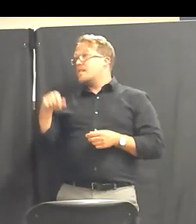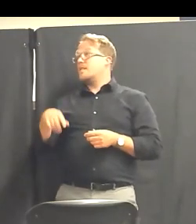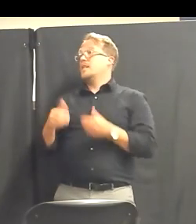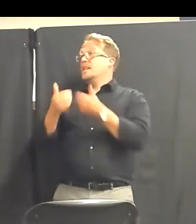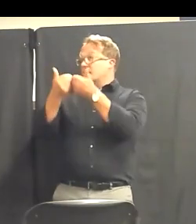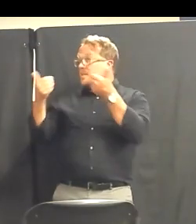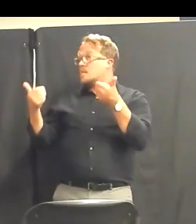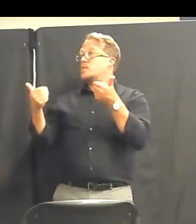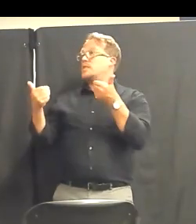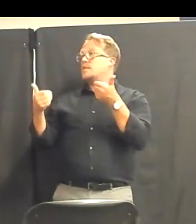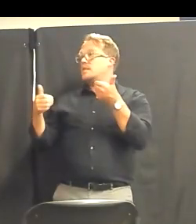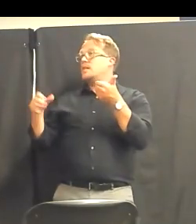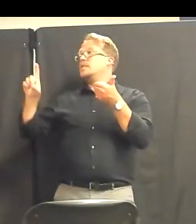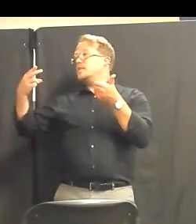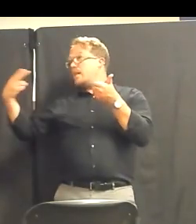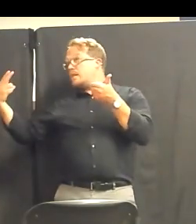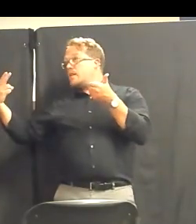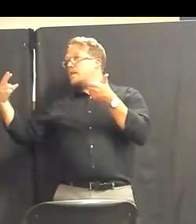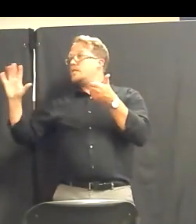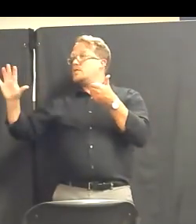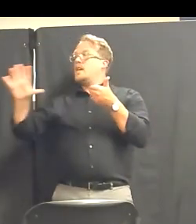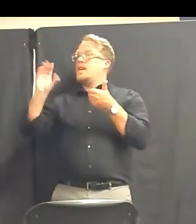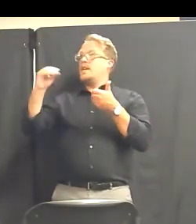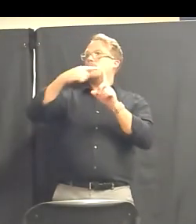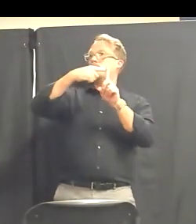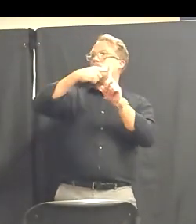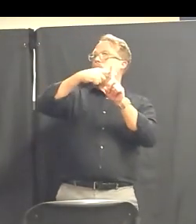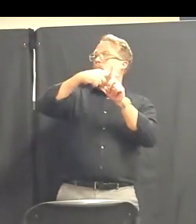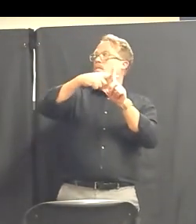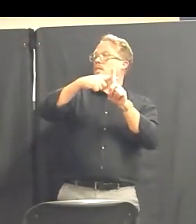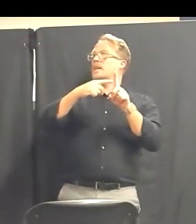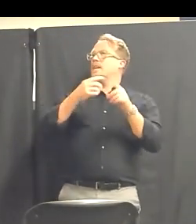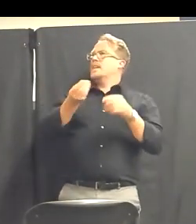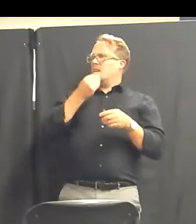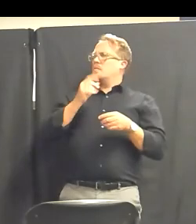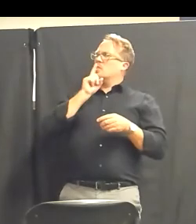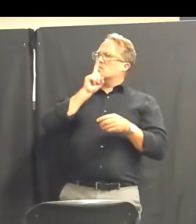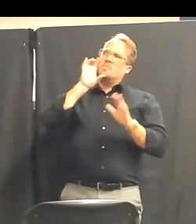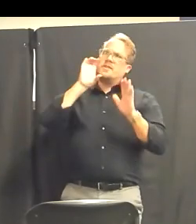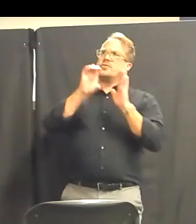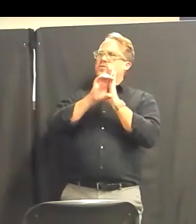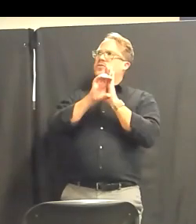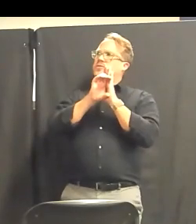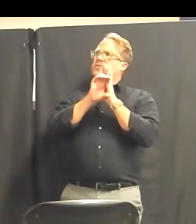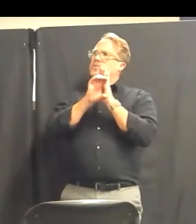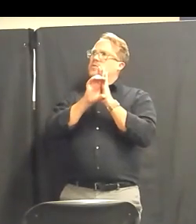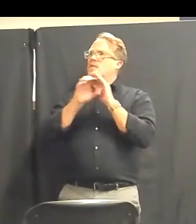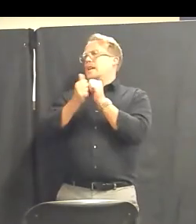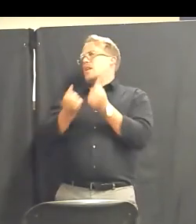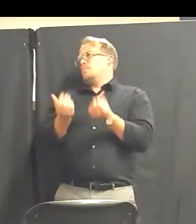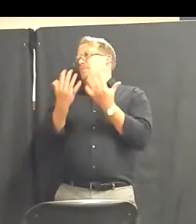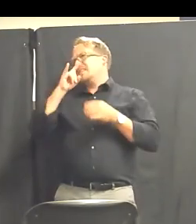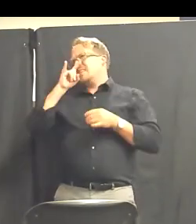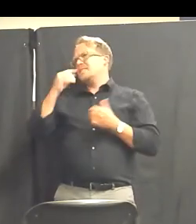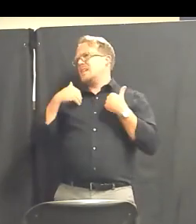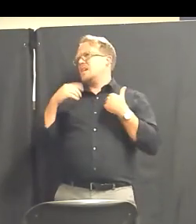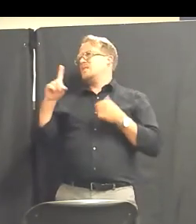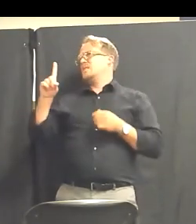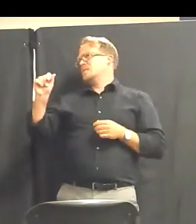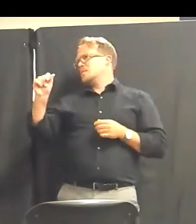this data and how you separated the 2 different eligibilities with DHH and the